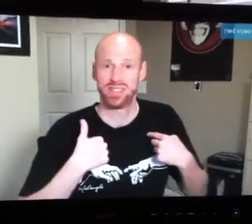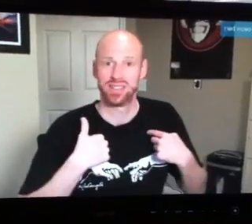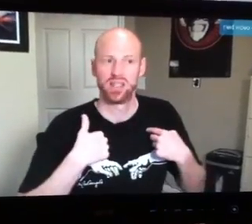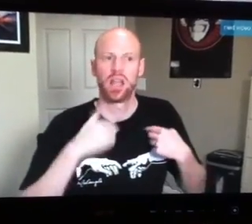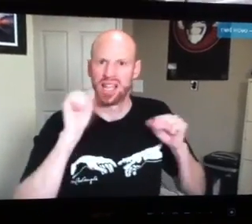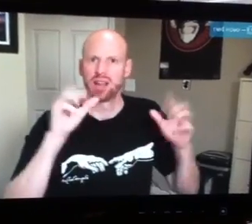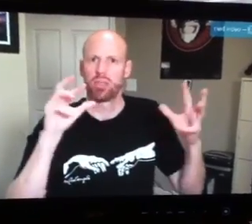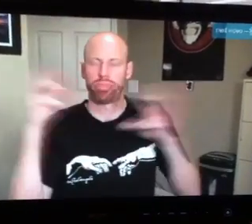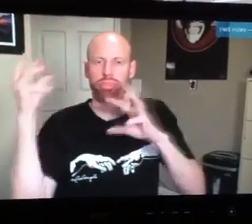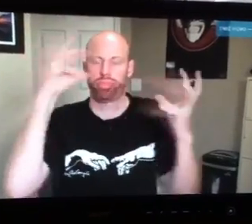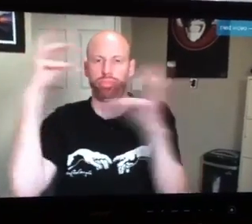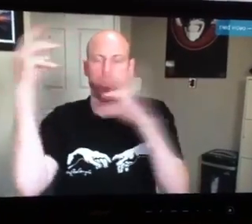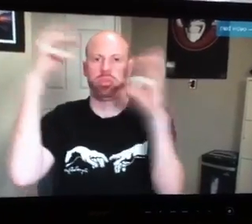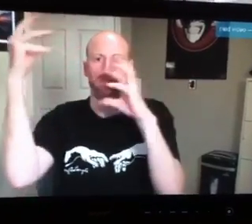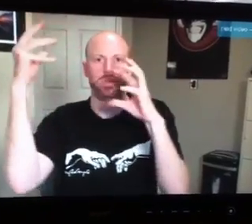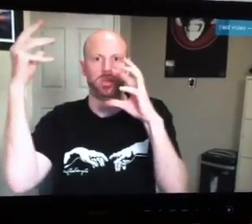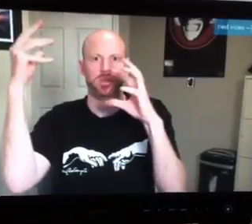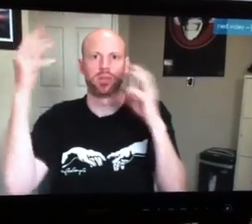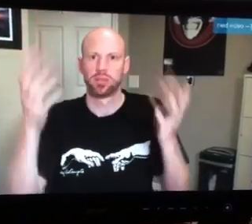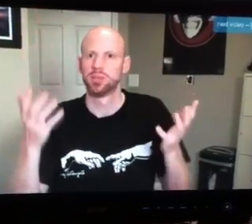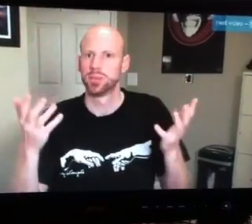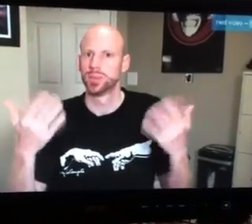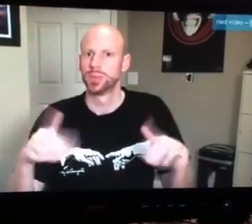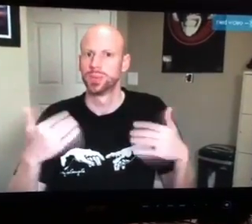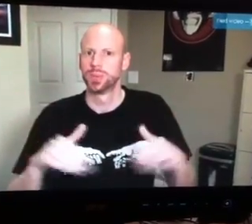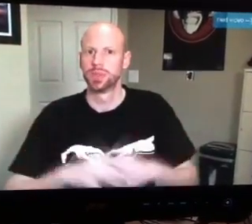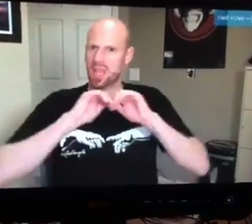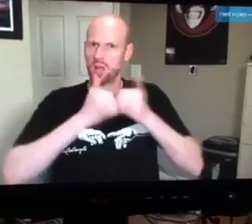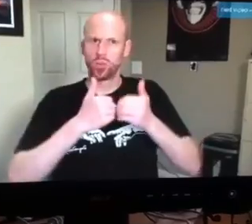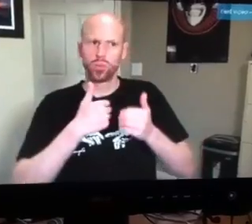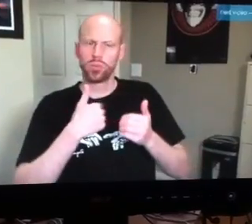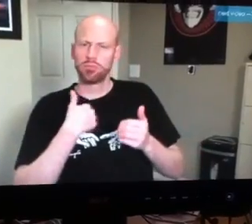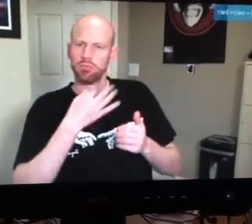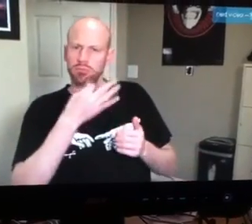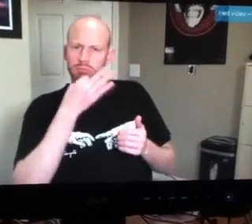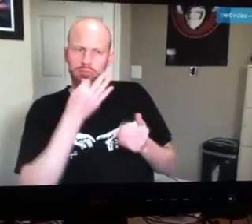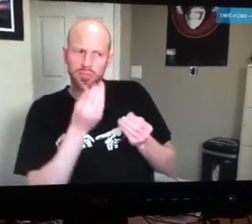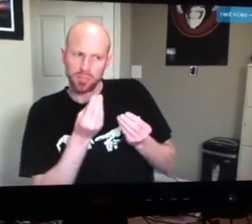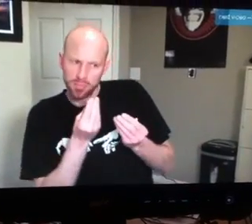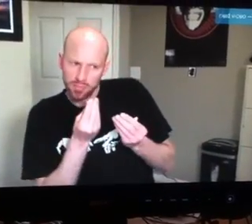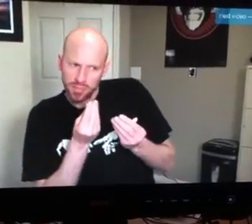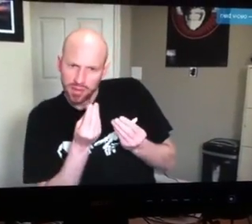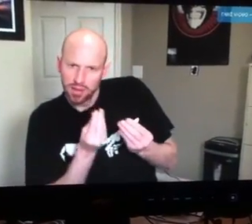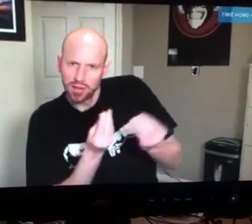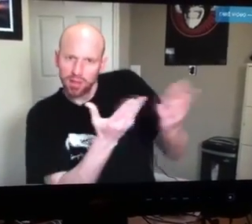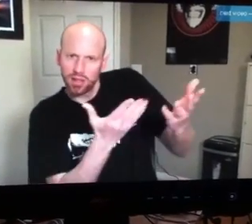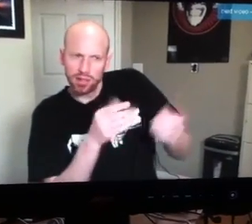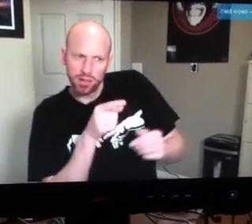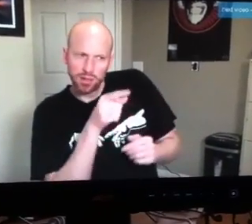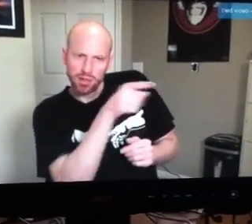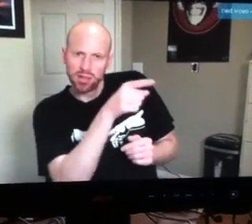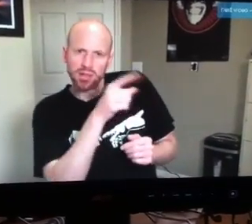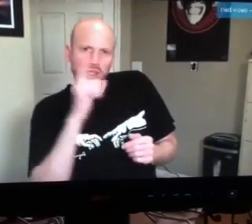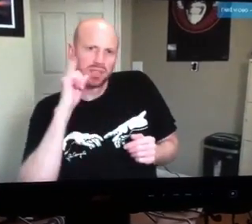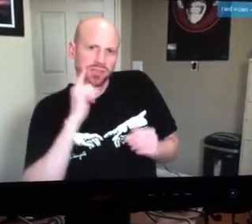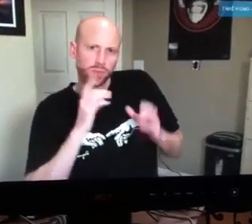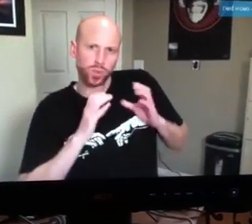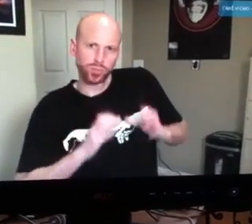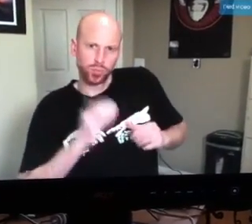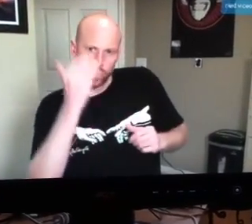deaf consumer because they won't know when to take their turn. So how do I kind of convey that to them,